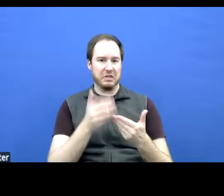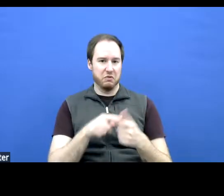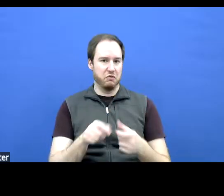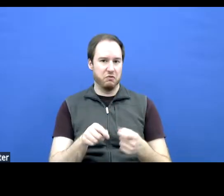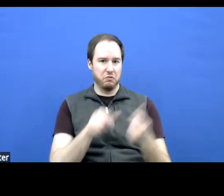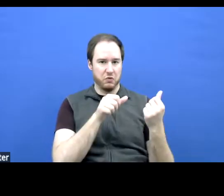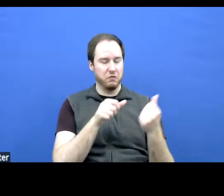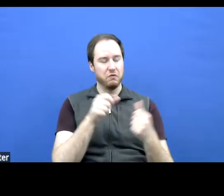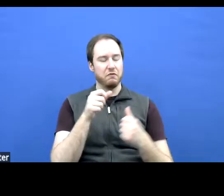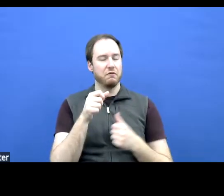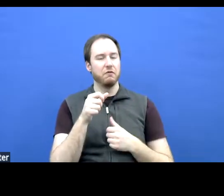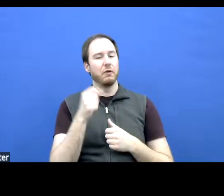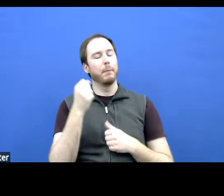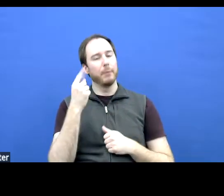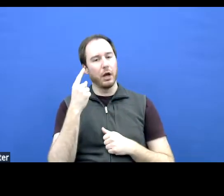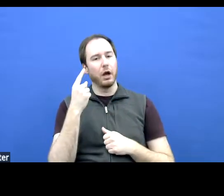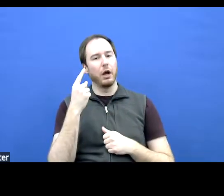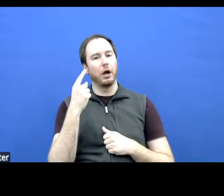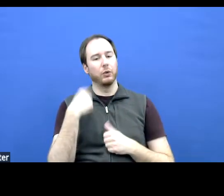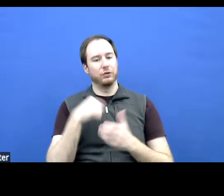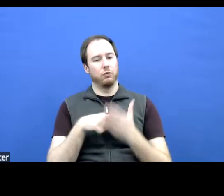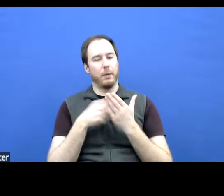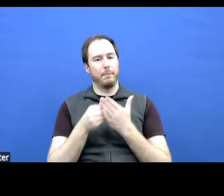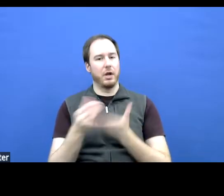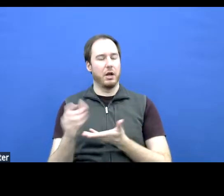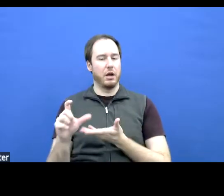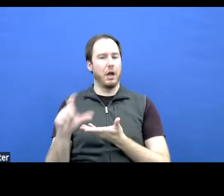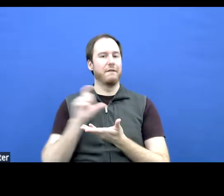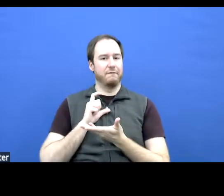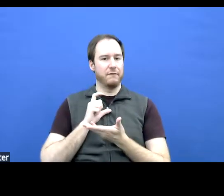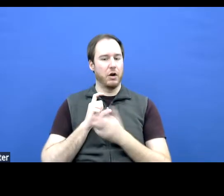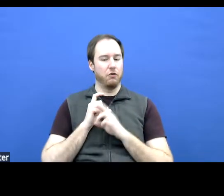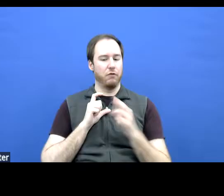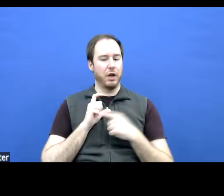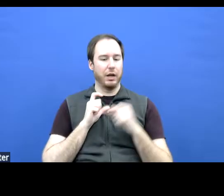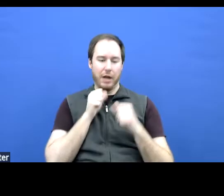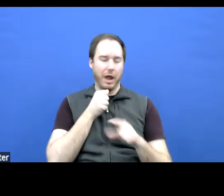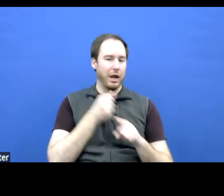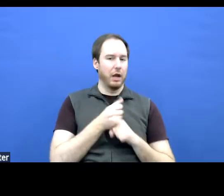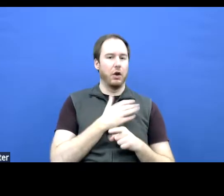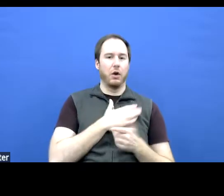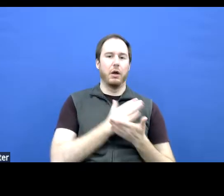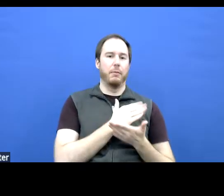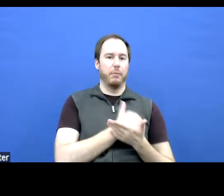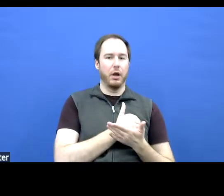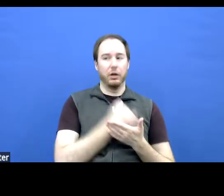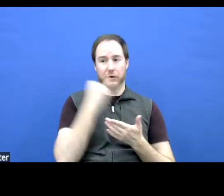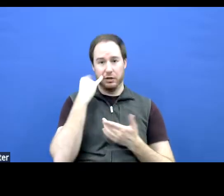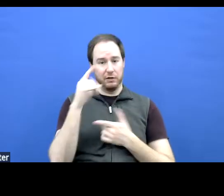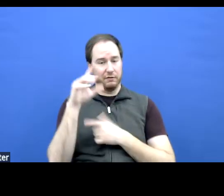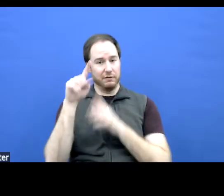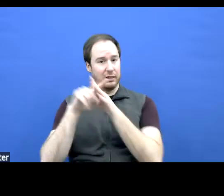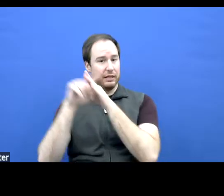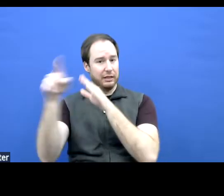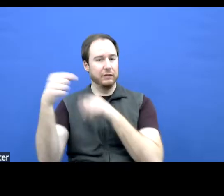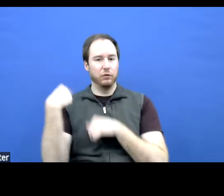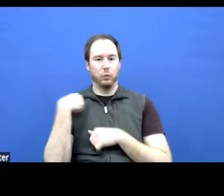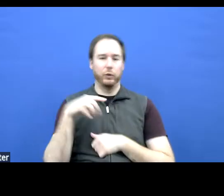them. But we want to have that cost so it doesn't fall, that burden doesn't fall on the taxpayer.